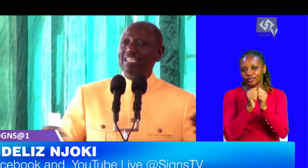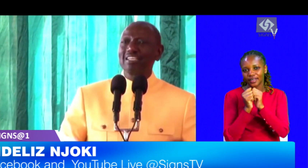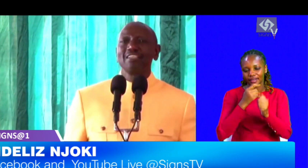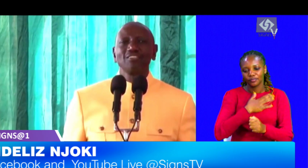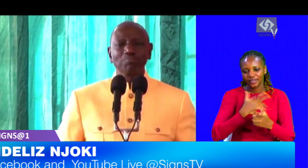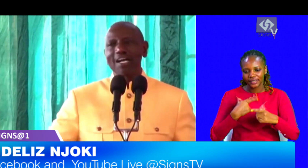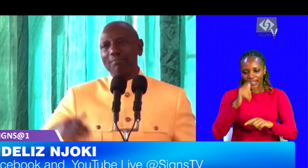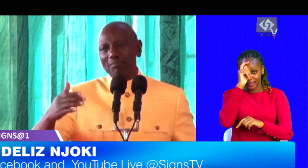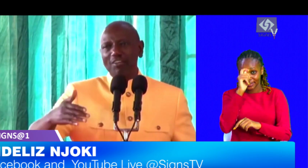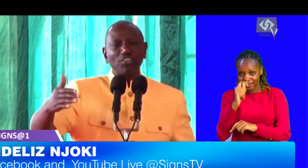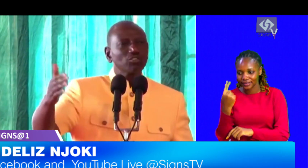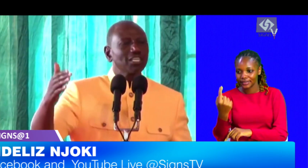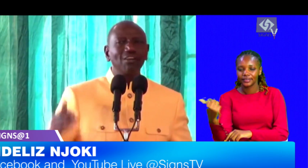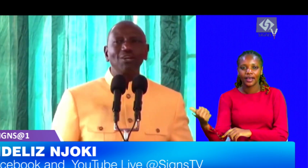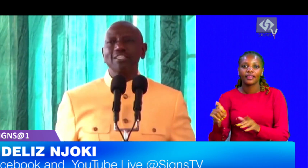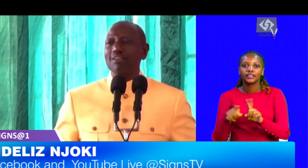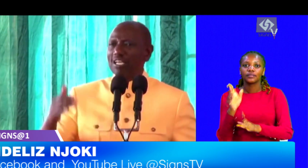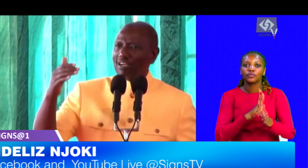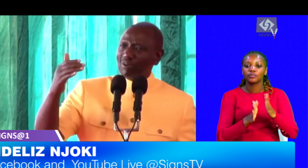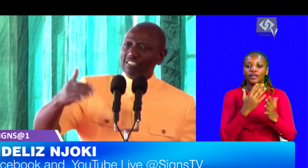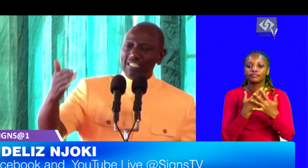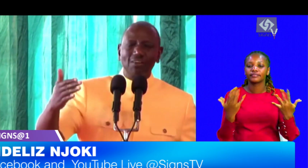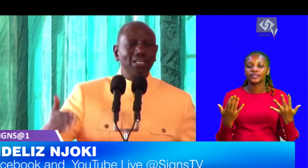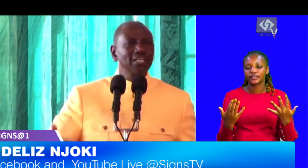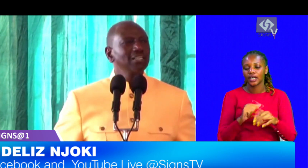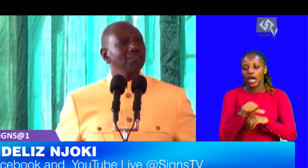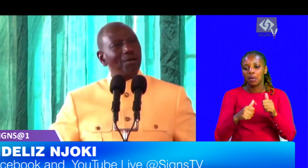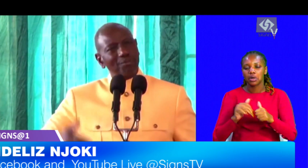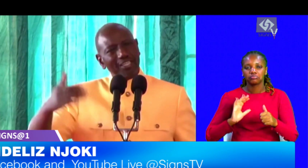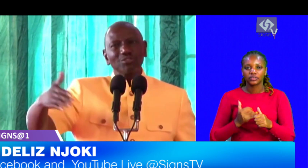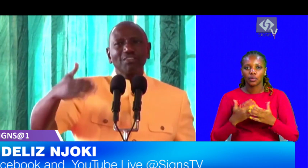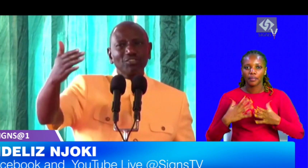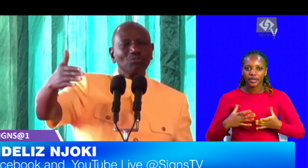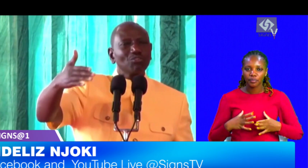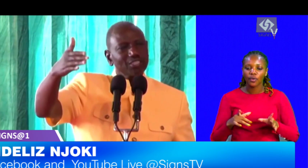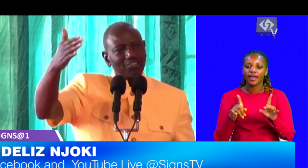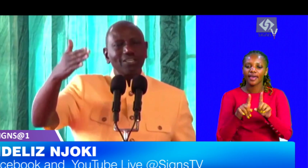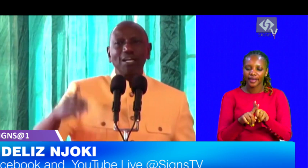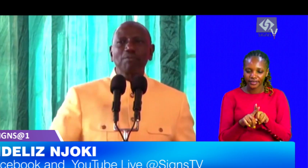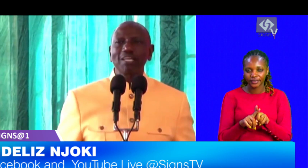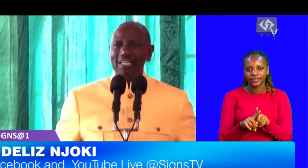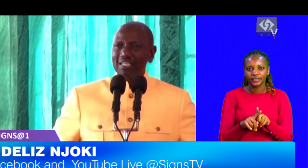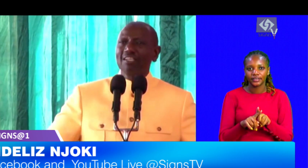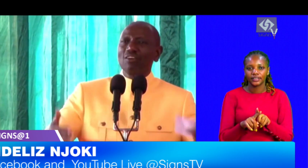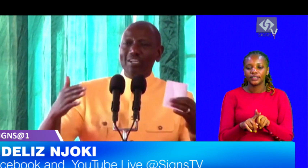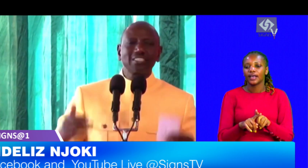tushirikiane, tupange mambo ya viongozi hawa, ya wananchi hawa. Mambo yetu ya viongozi tatokea hapo mbele, wananchi